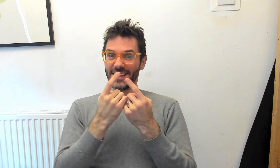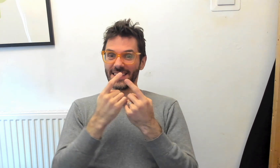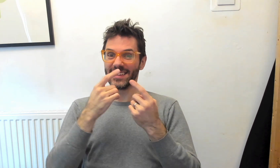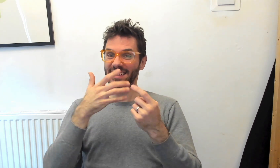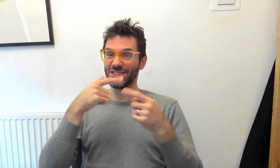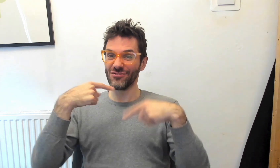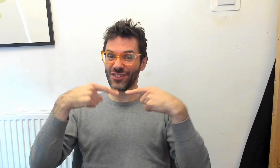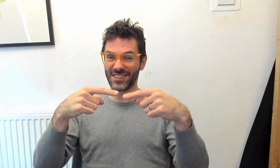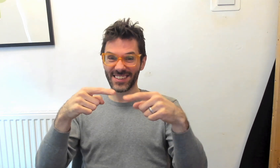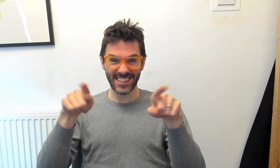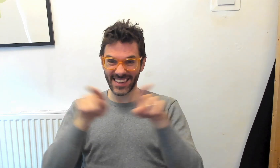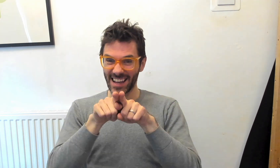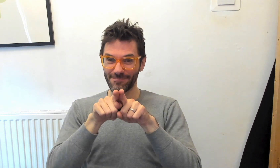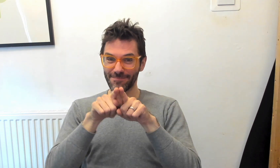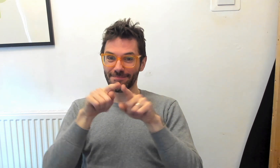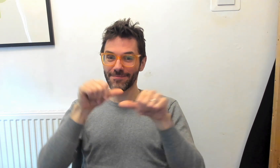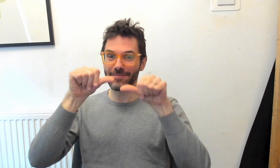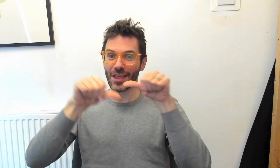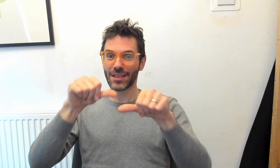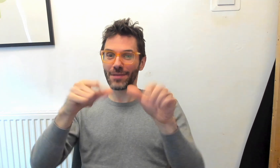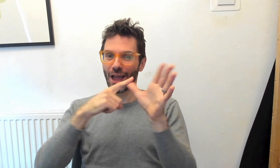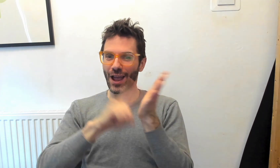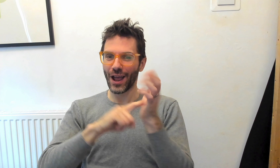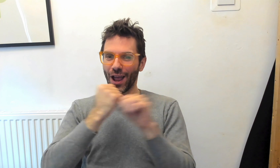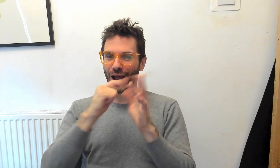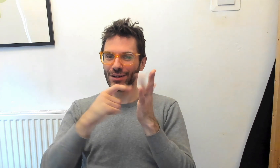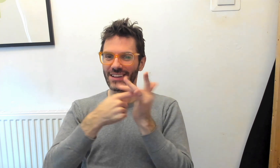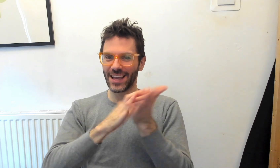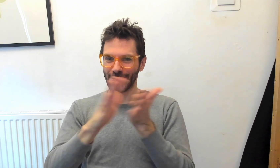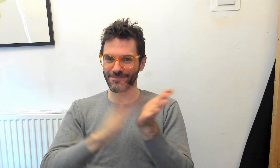all running in the same algorithm.